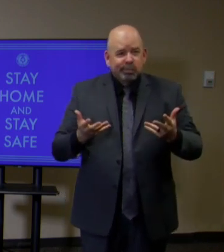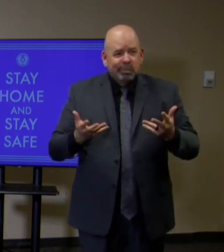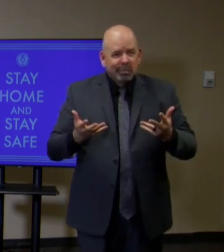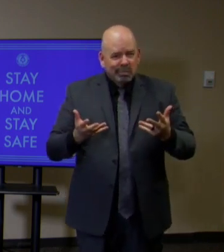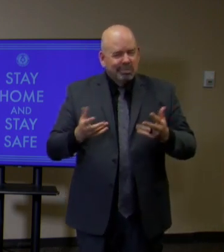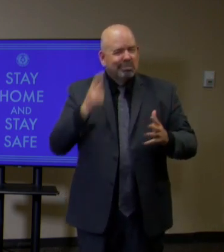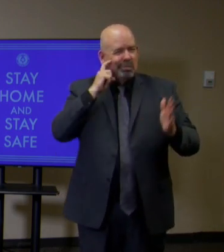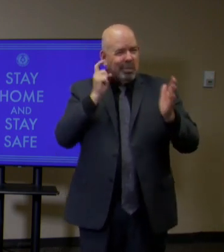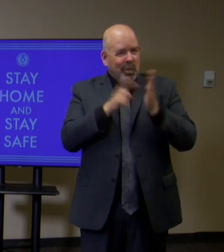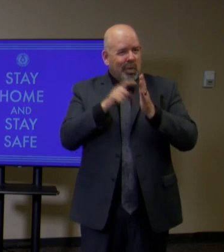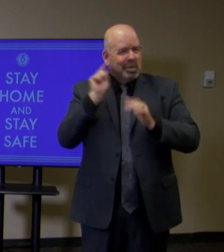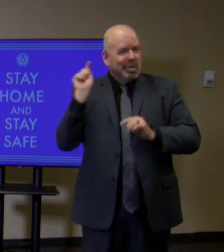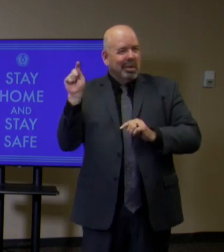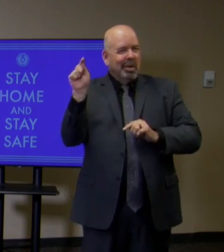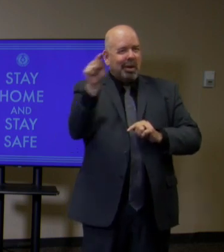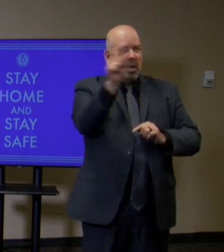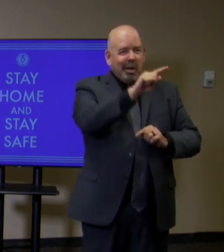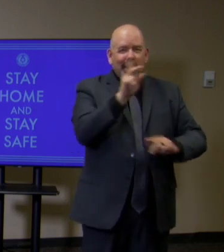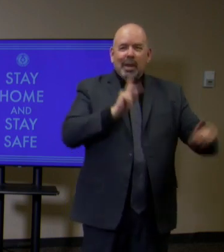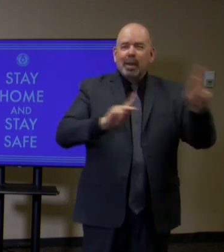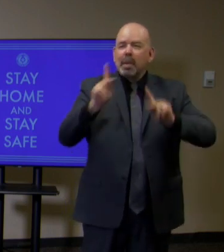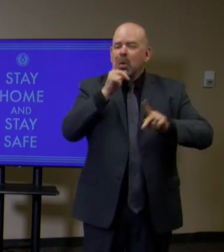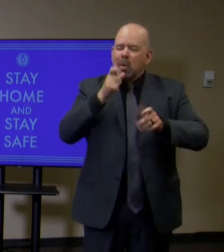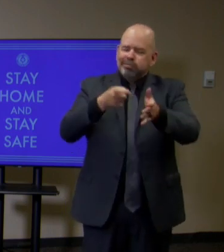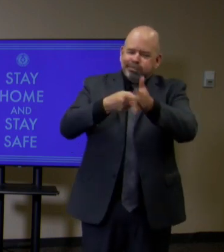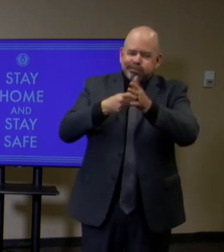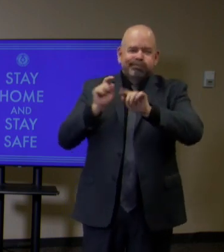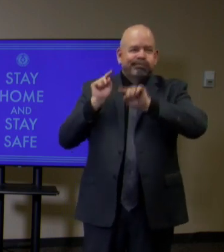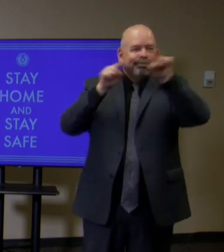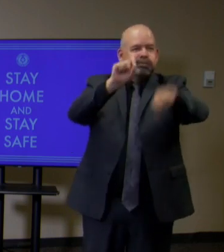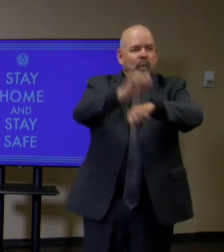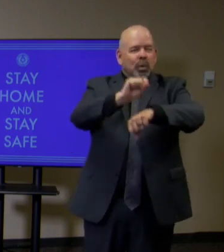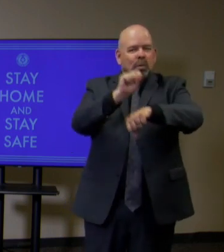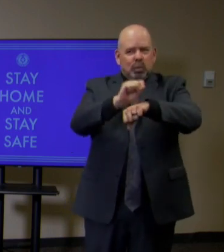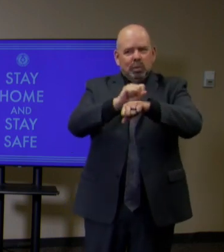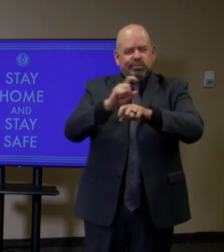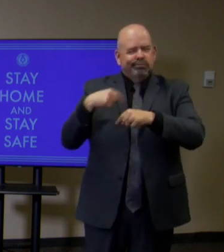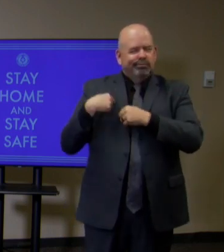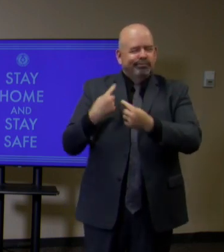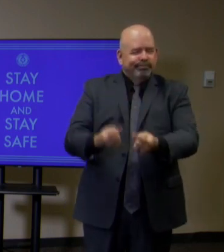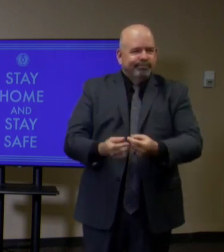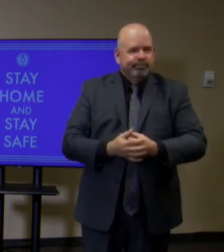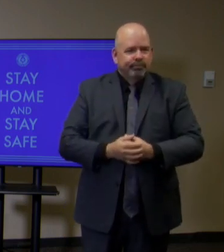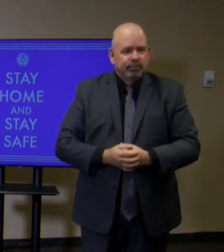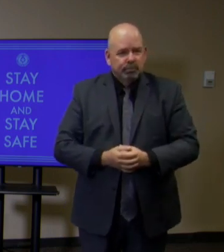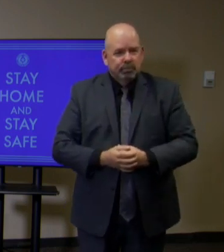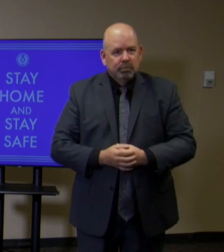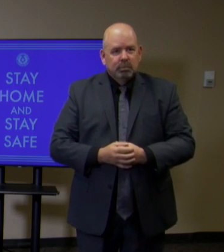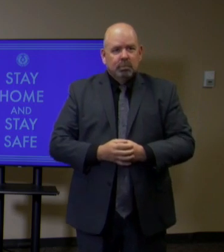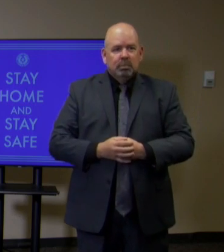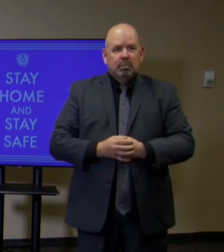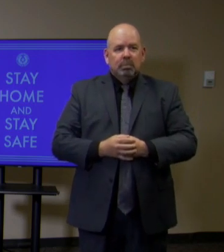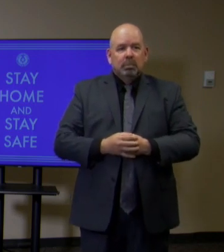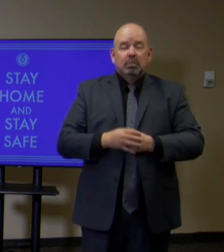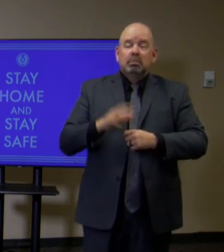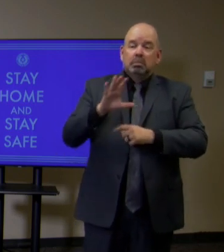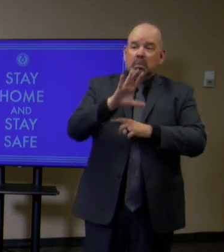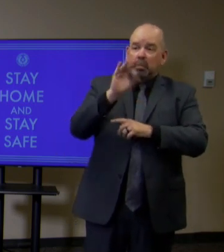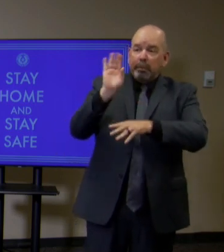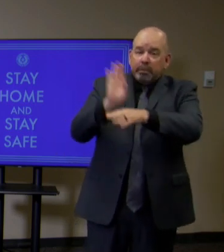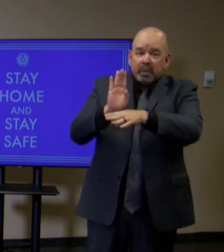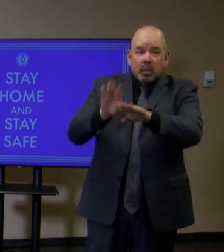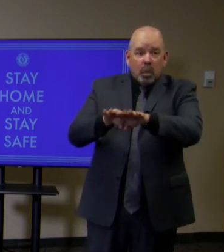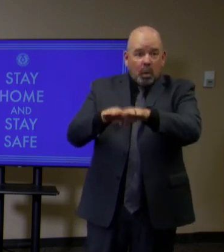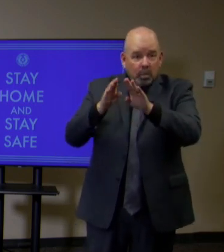critical infrastructure companies that have been opened. And this makes sense because those of you who are working from home